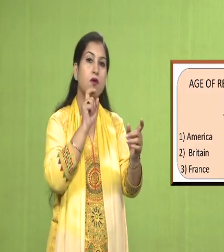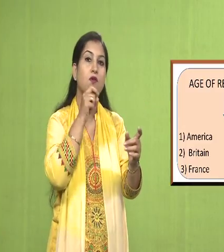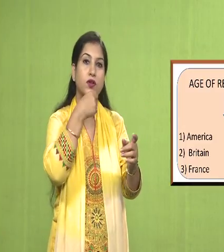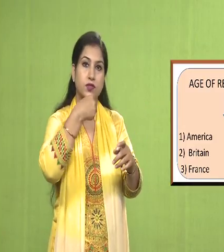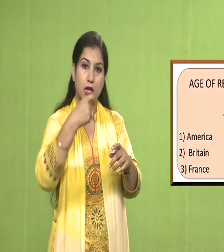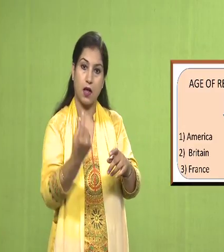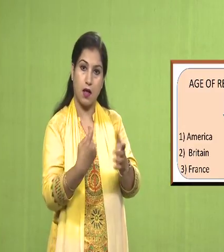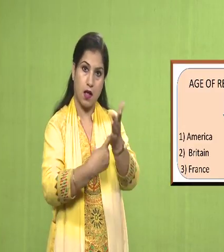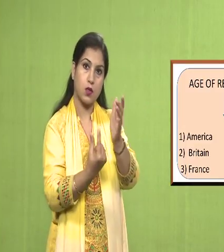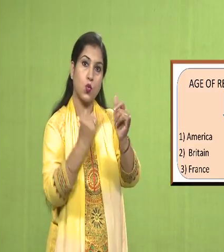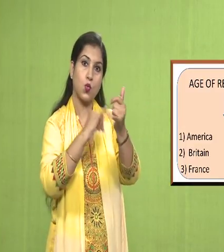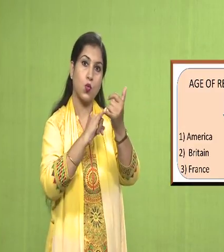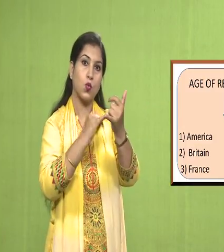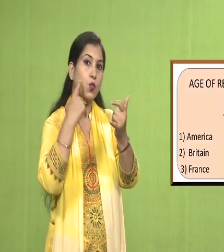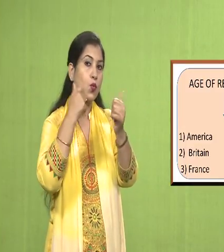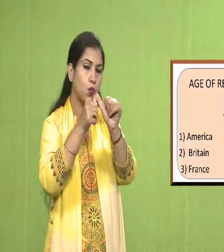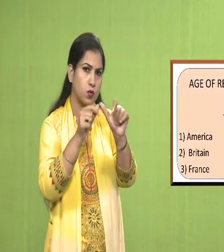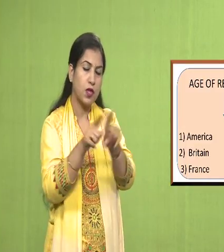Russia, and Germany.